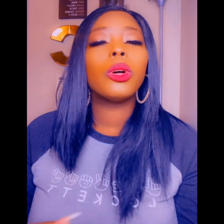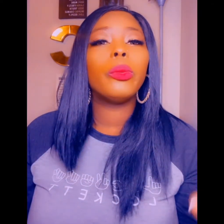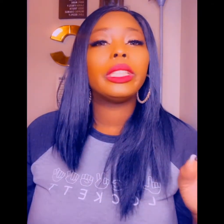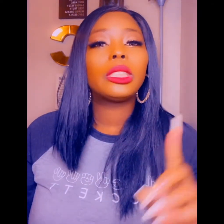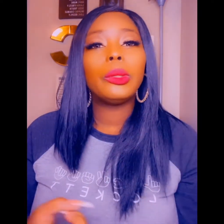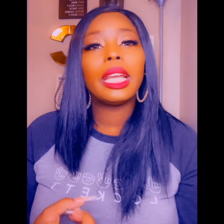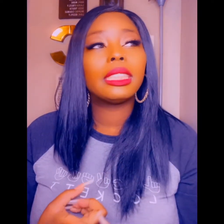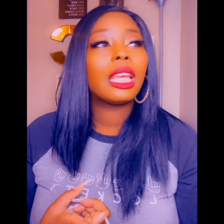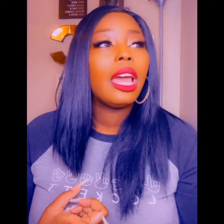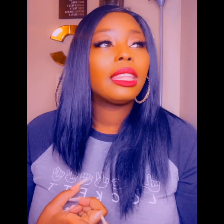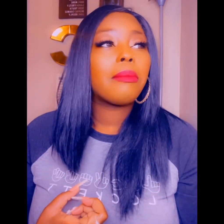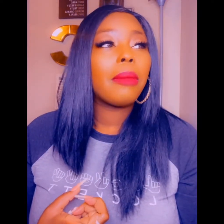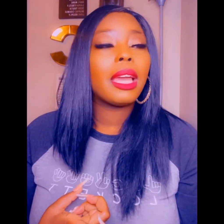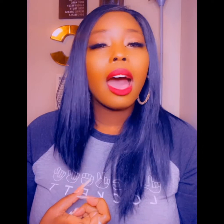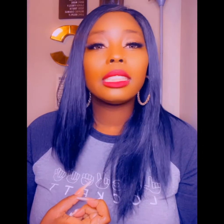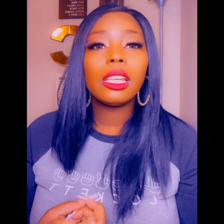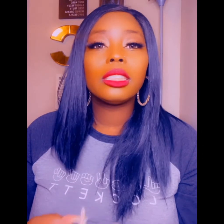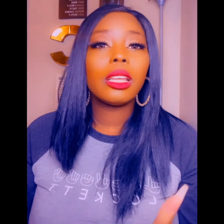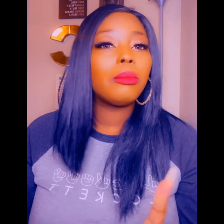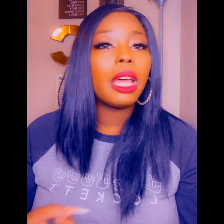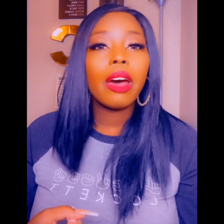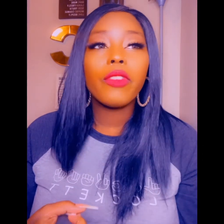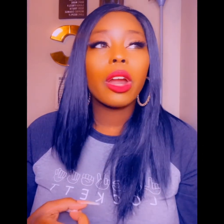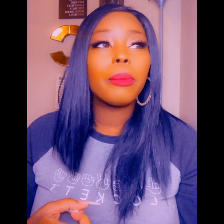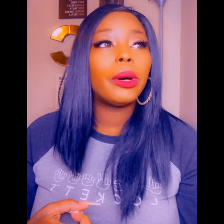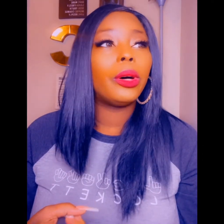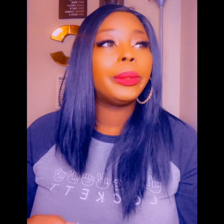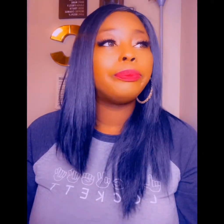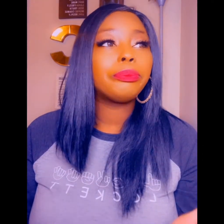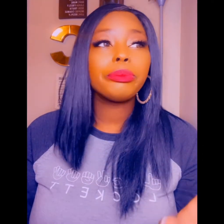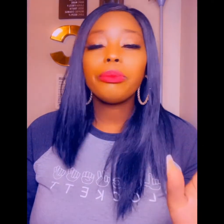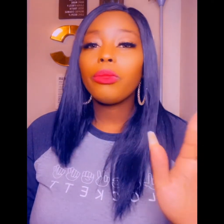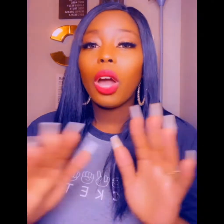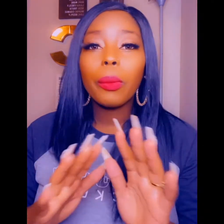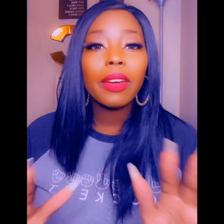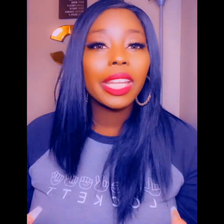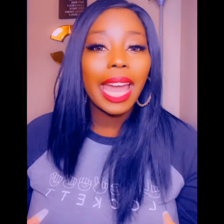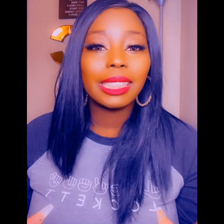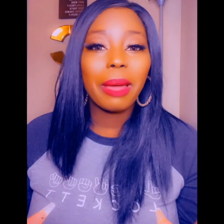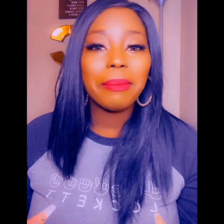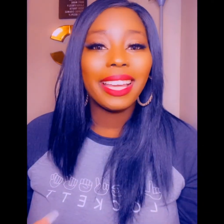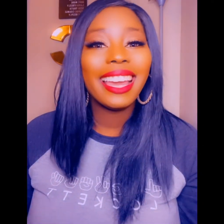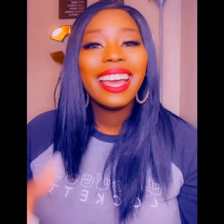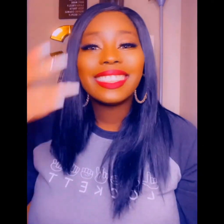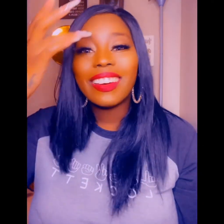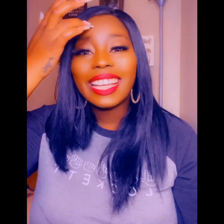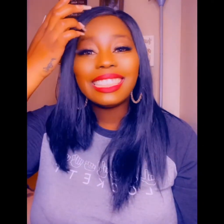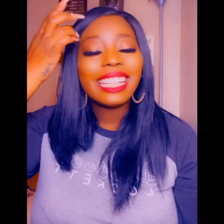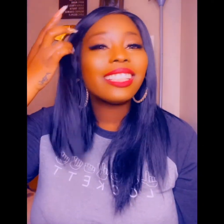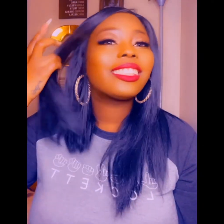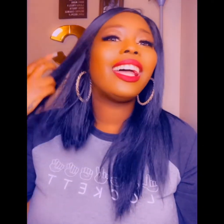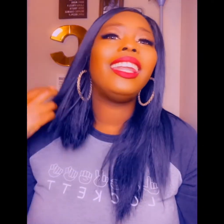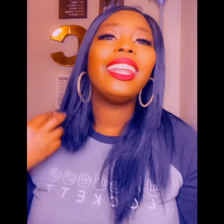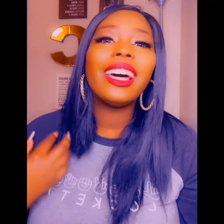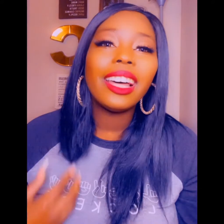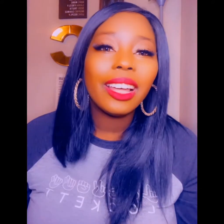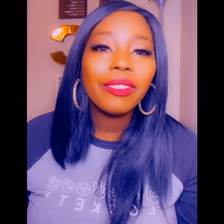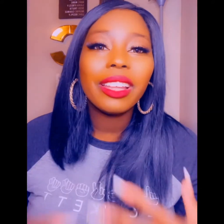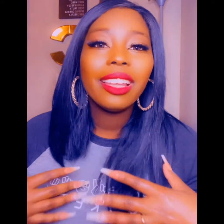with students that may be autism, nonverbal, or whatever the case may be. So it's just a love